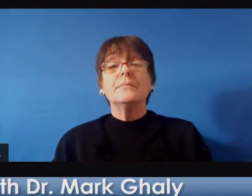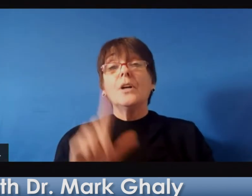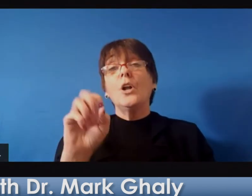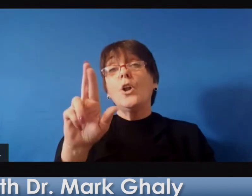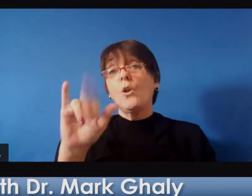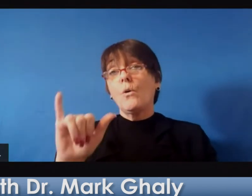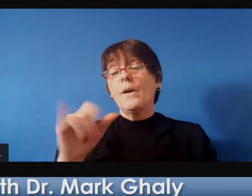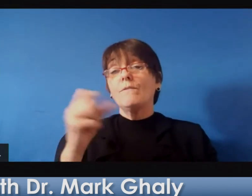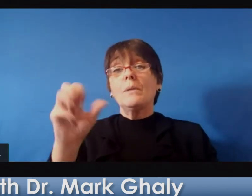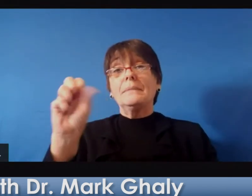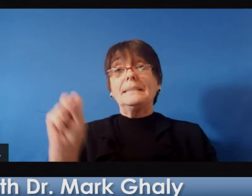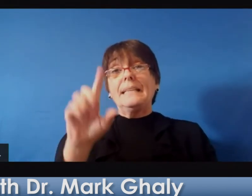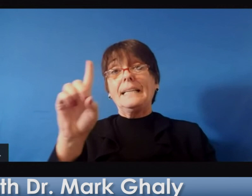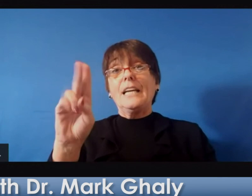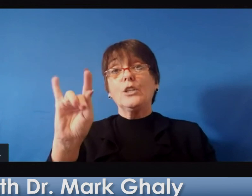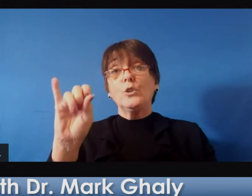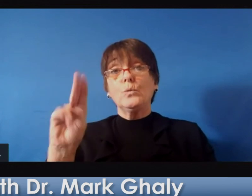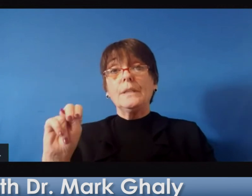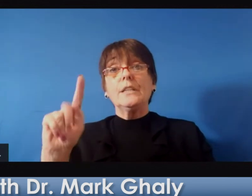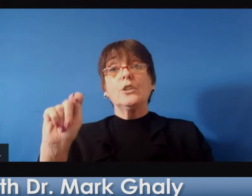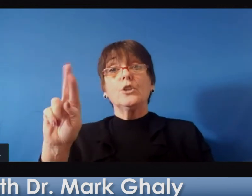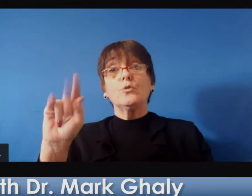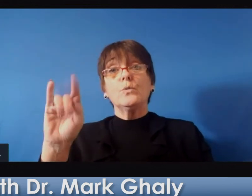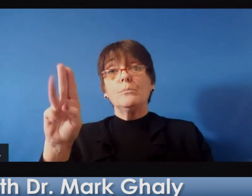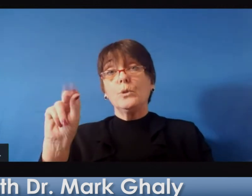Weisberg, San Diego Union Tribune.